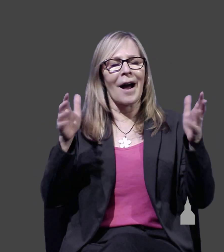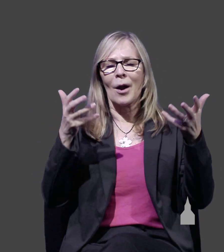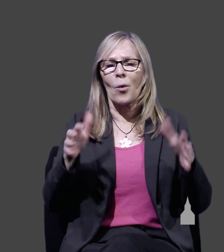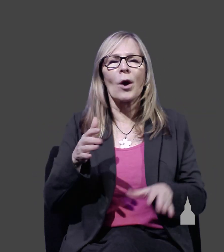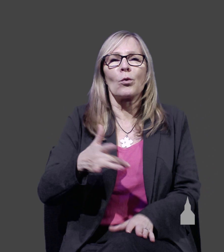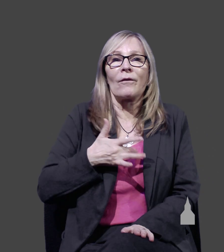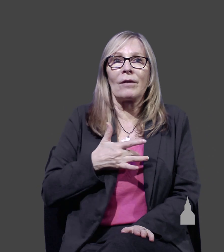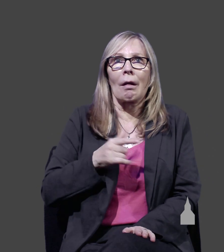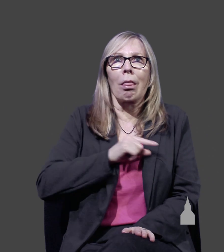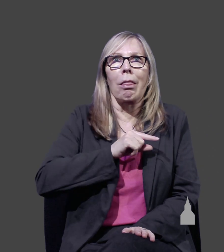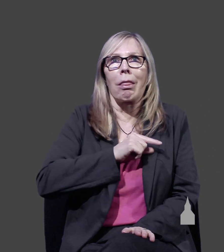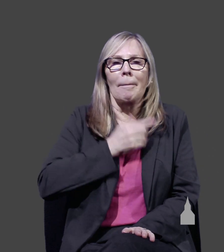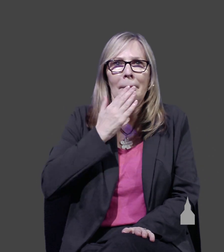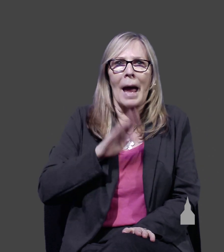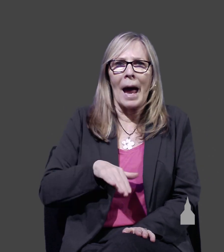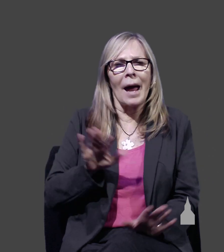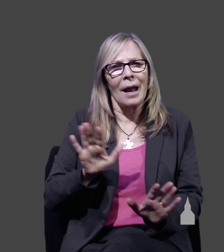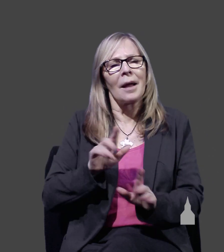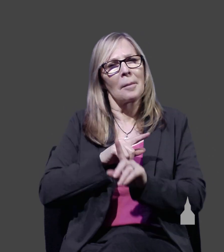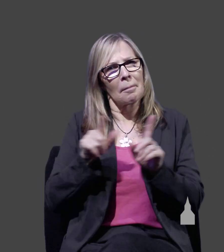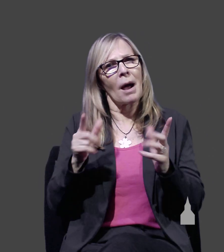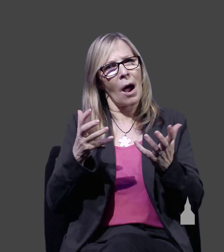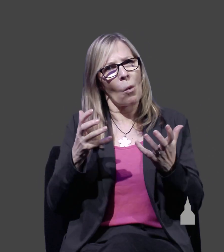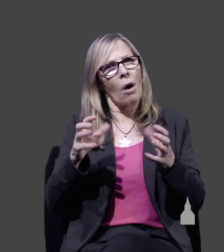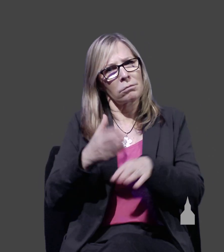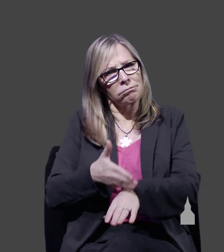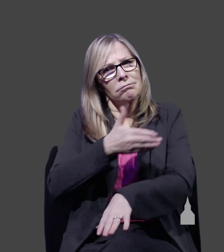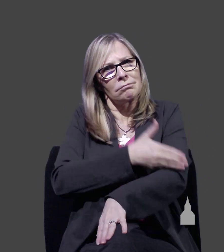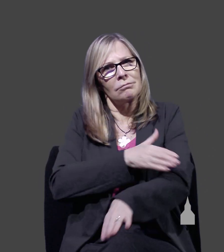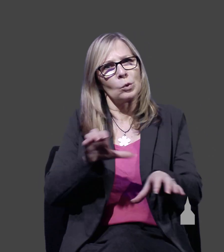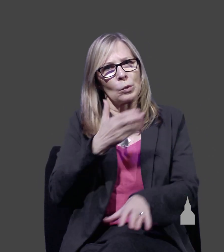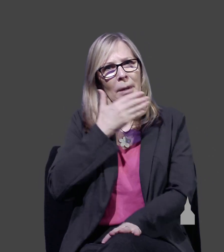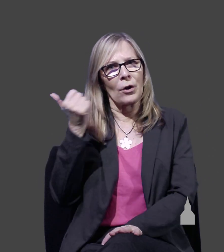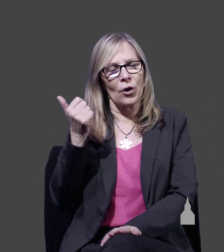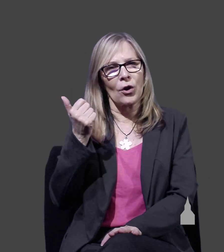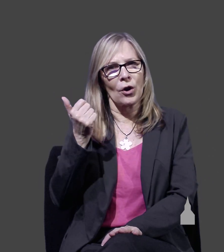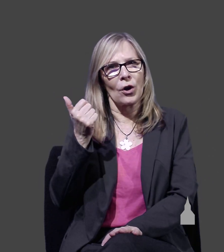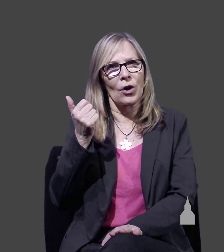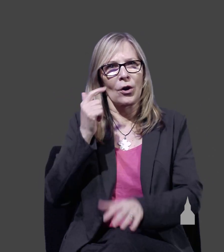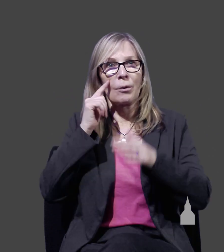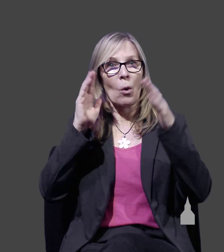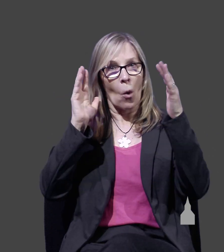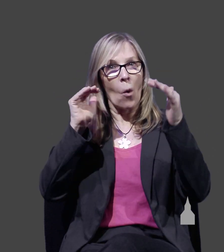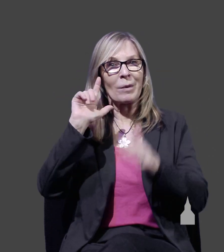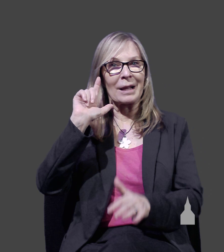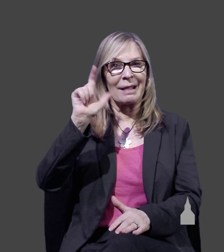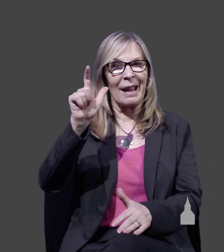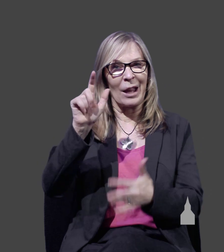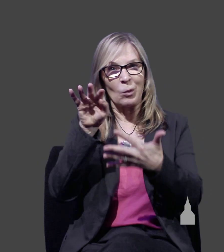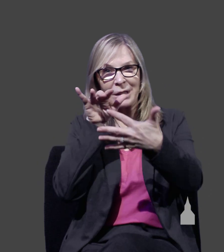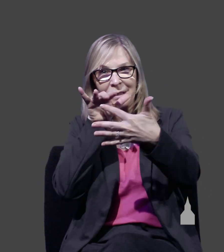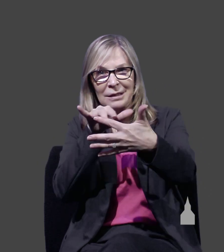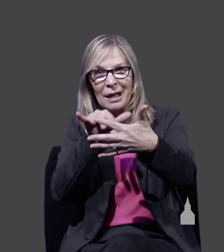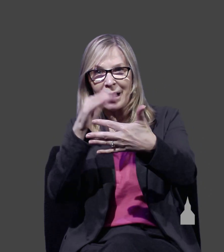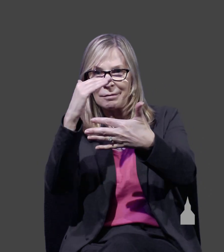we cover Colossians chapter 4, verses 5 and 6, that the task will become easier for